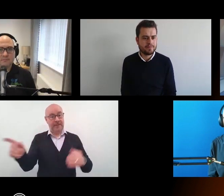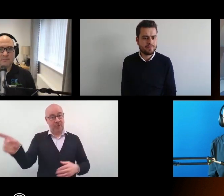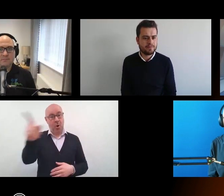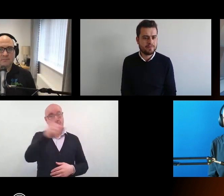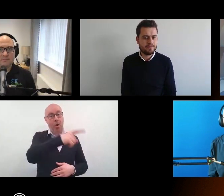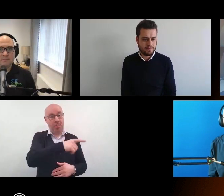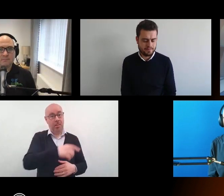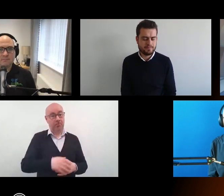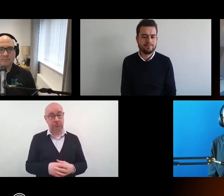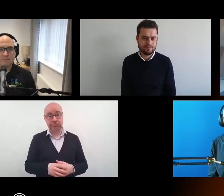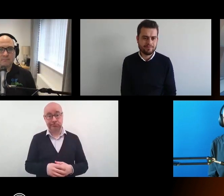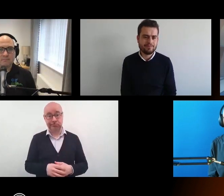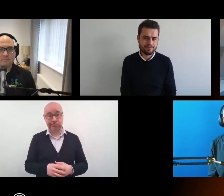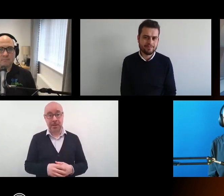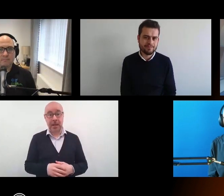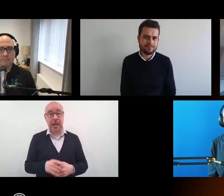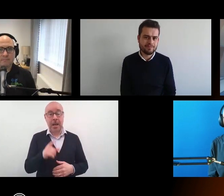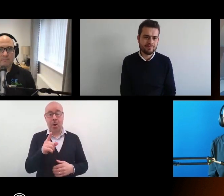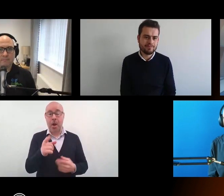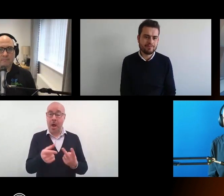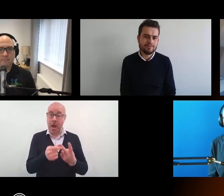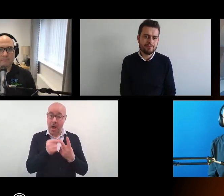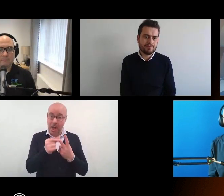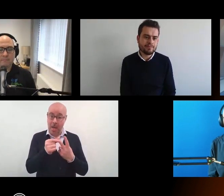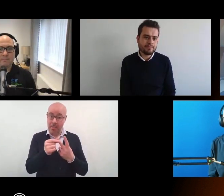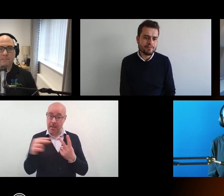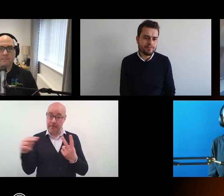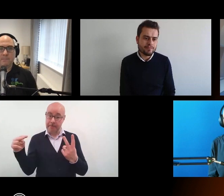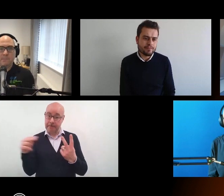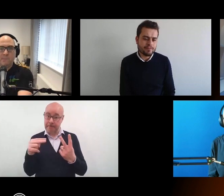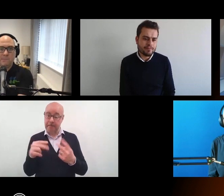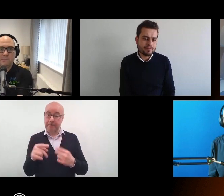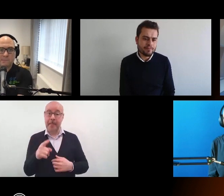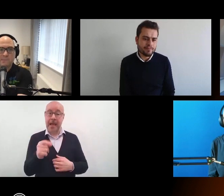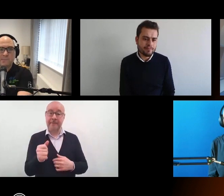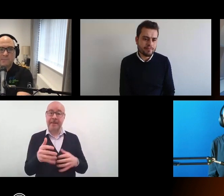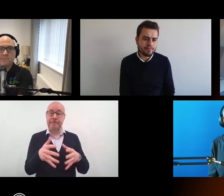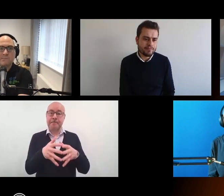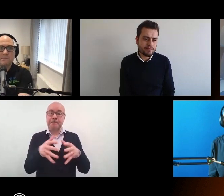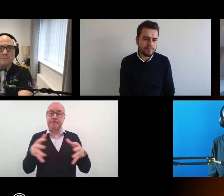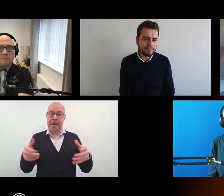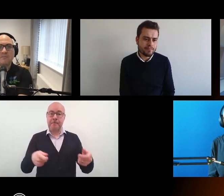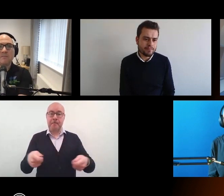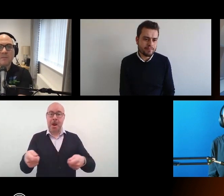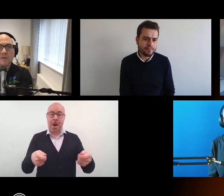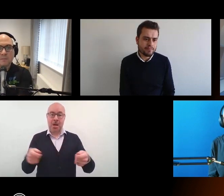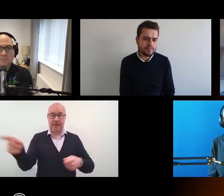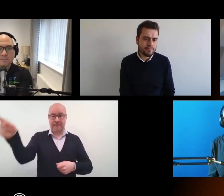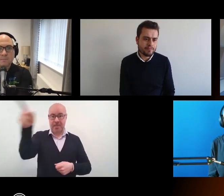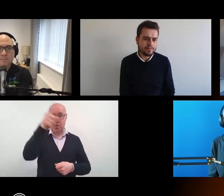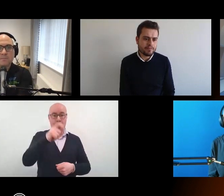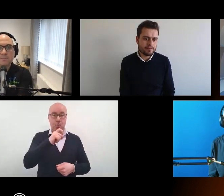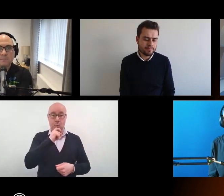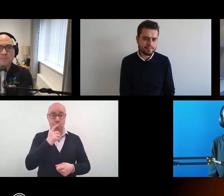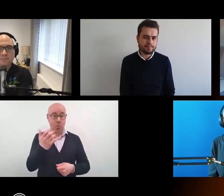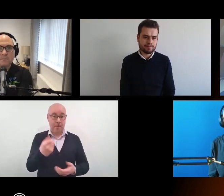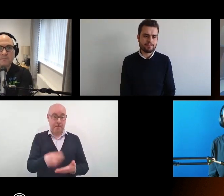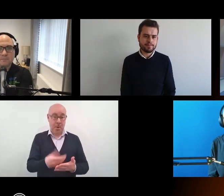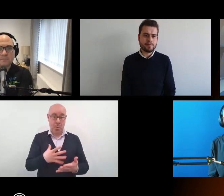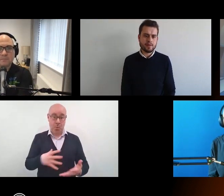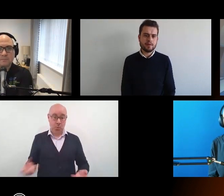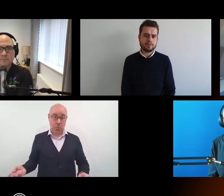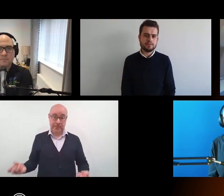Now, the other angle is that there is a huge market out there of people that want to spend their money and